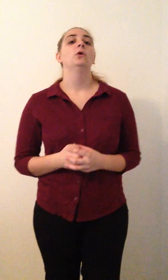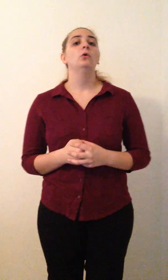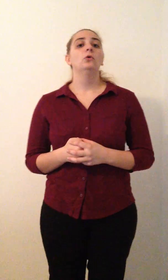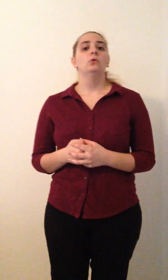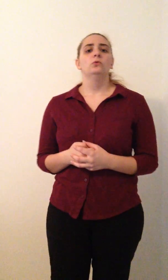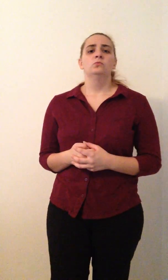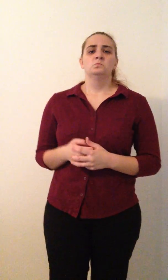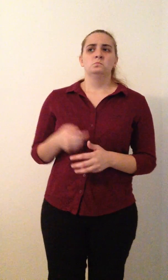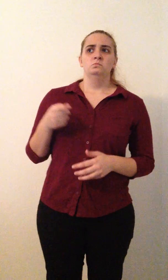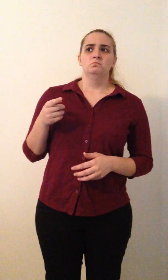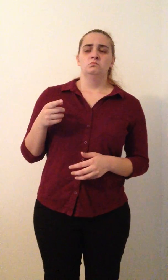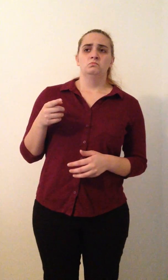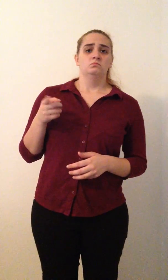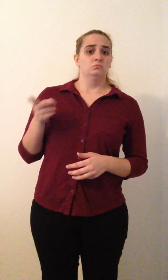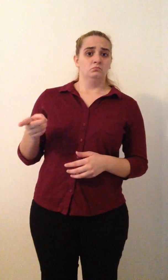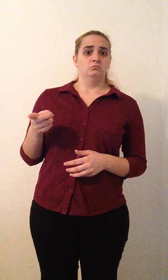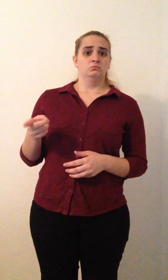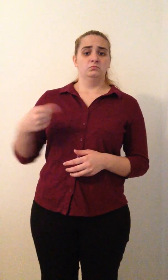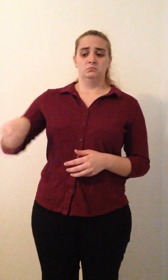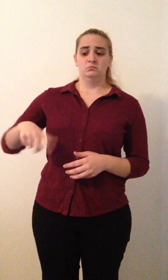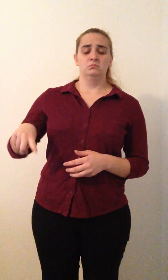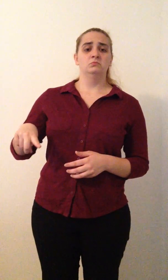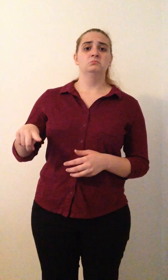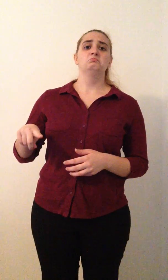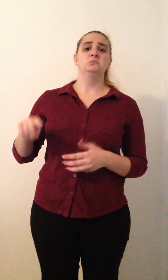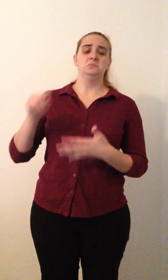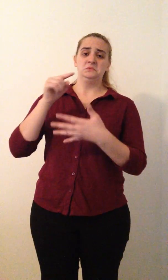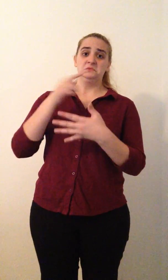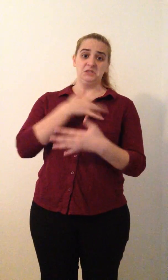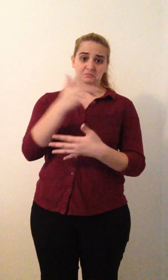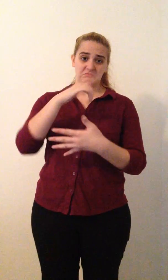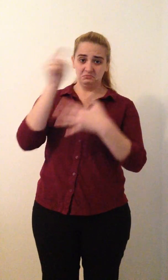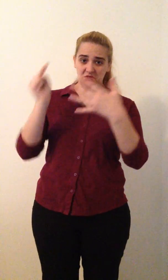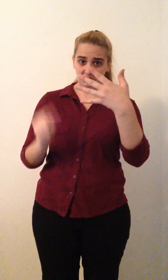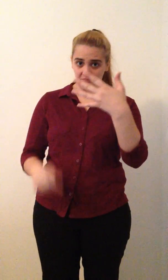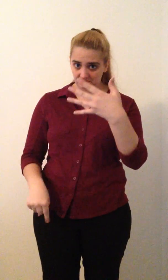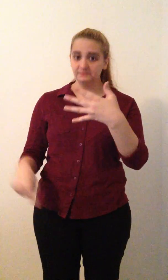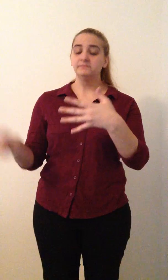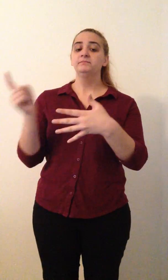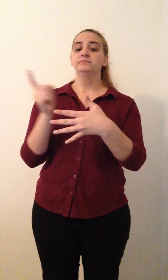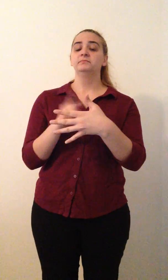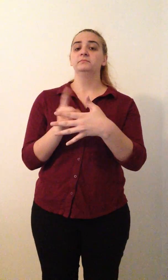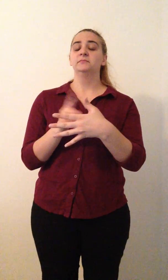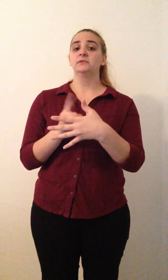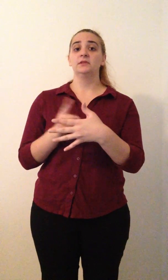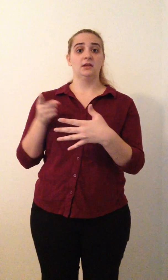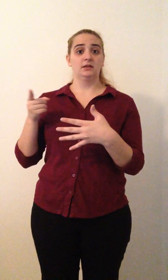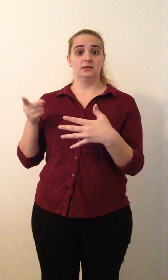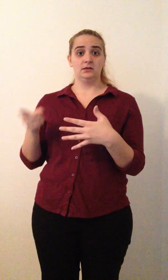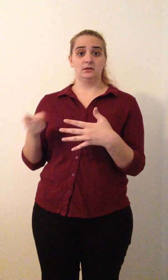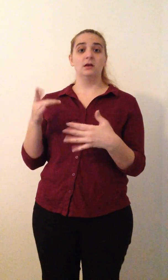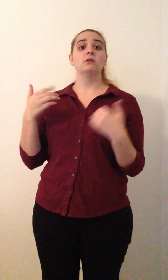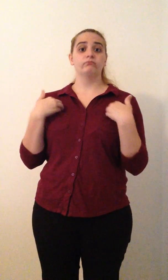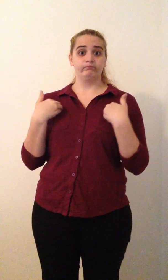has anxious attachment style. Well, because they have anxiety and they're put into